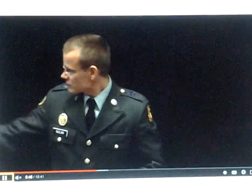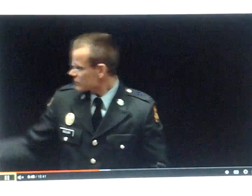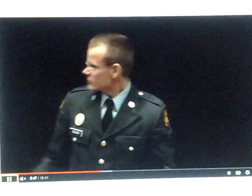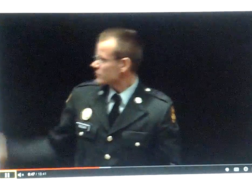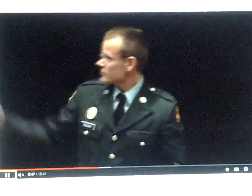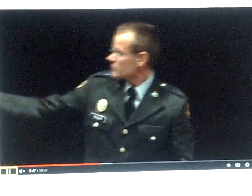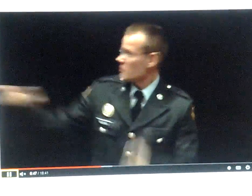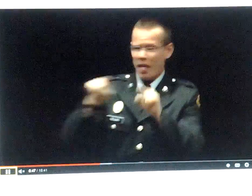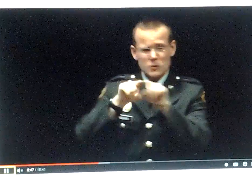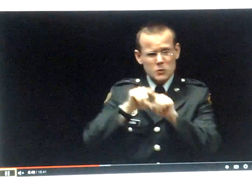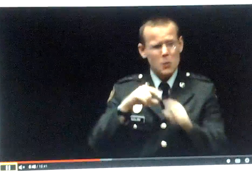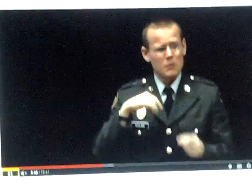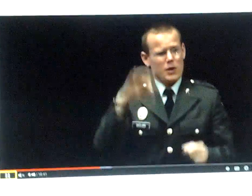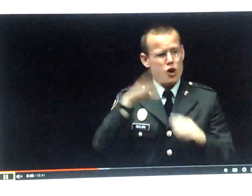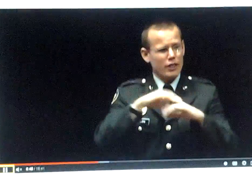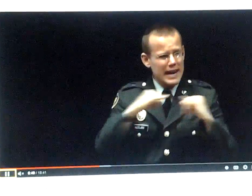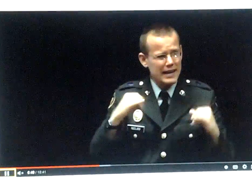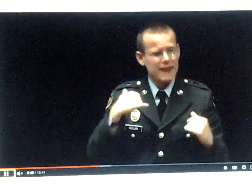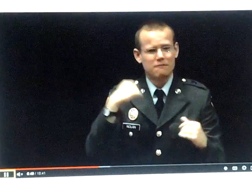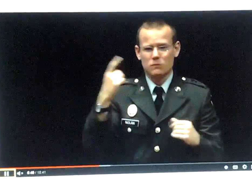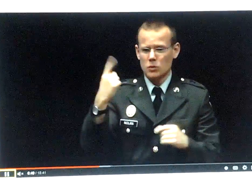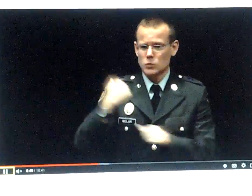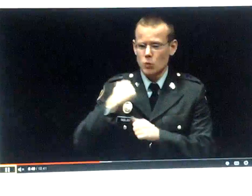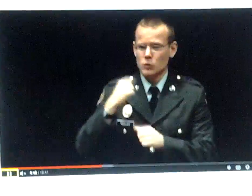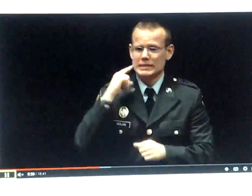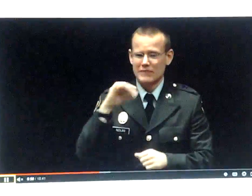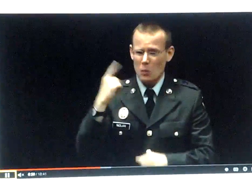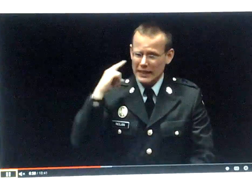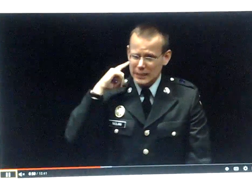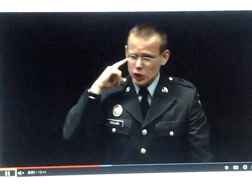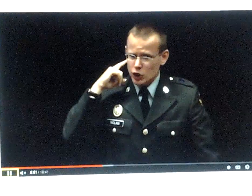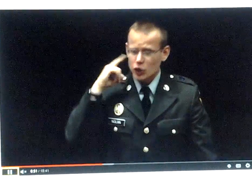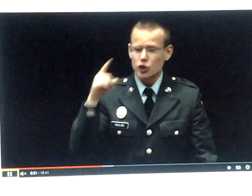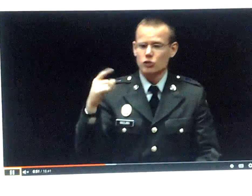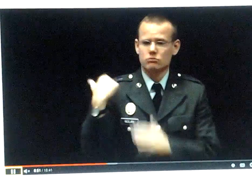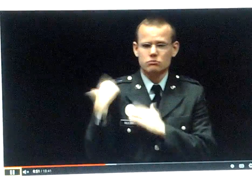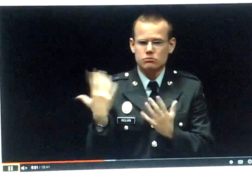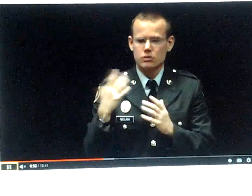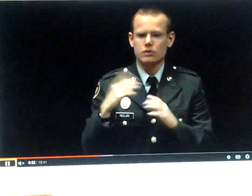So now he works in the hospital with the military.